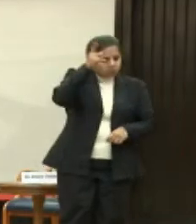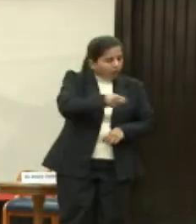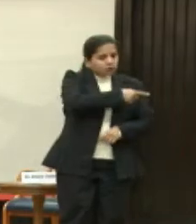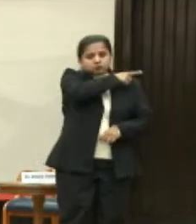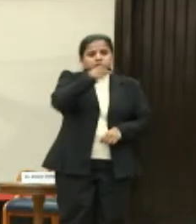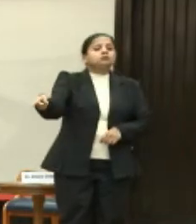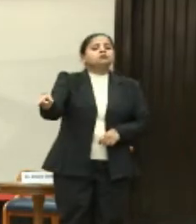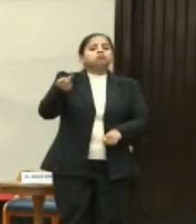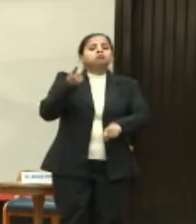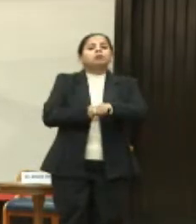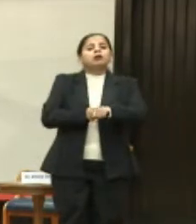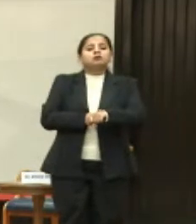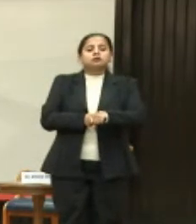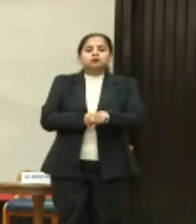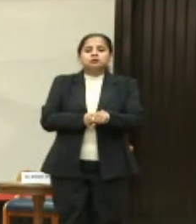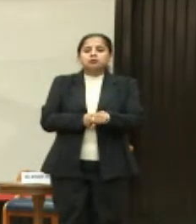him.